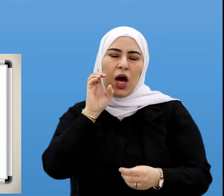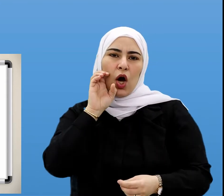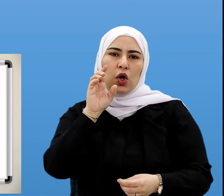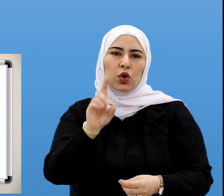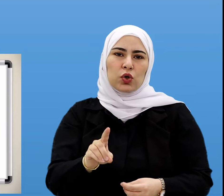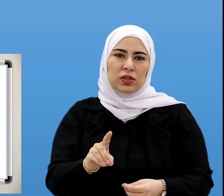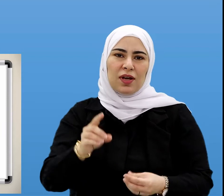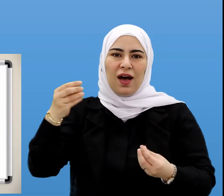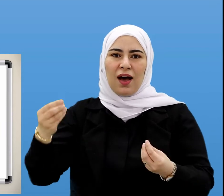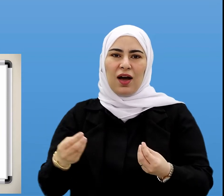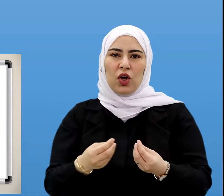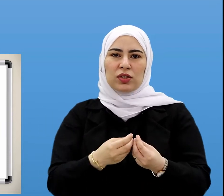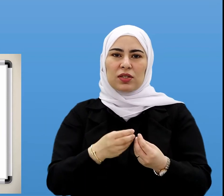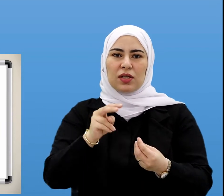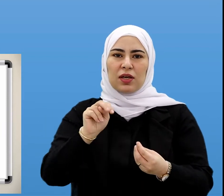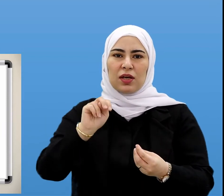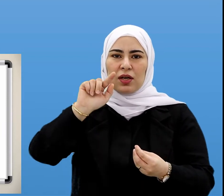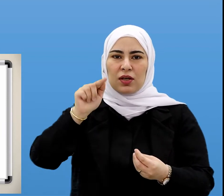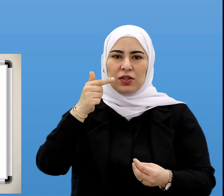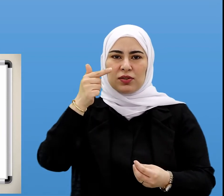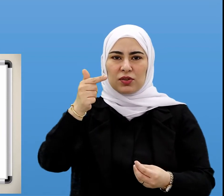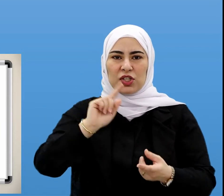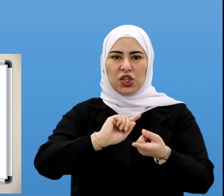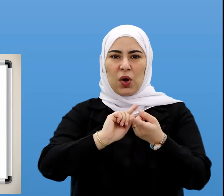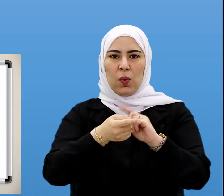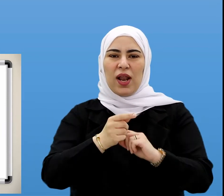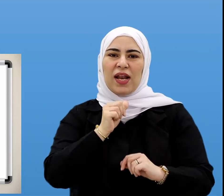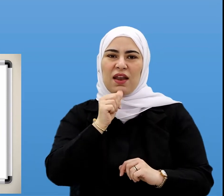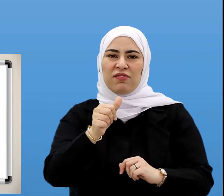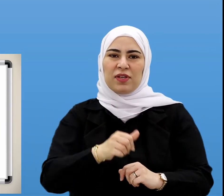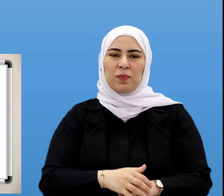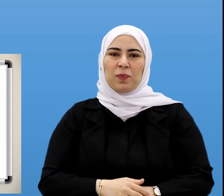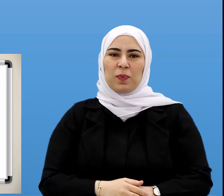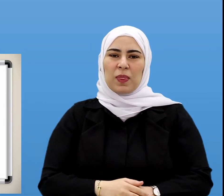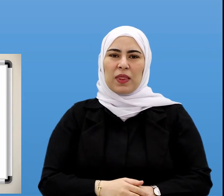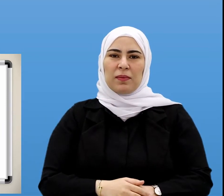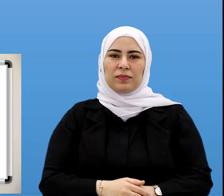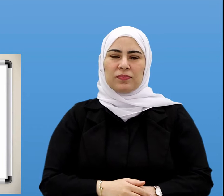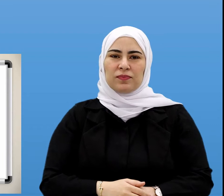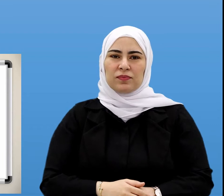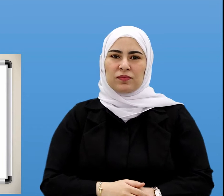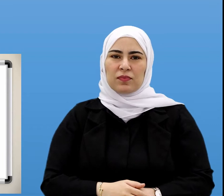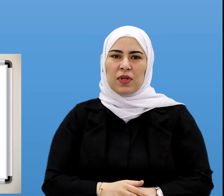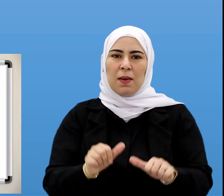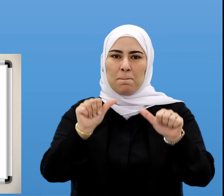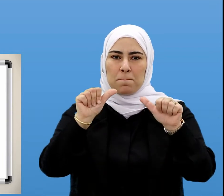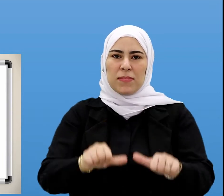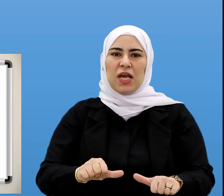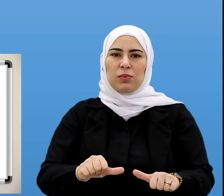for present, could for past. Now, be able to. We use